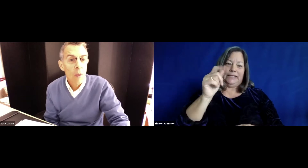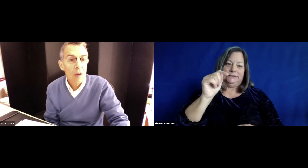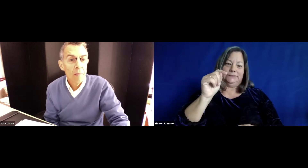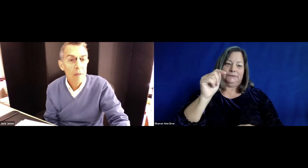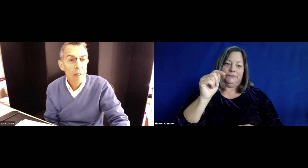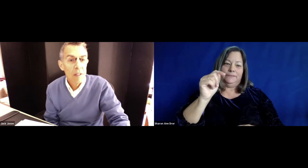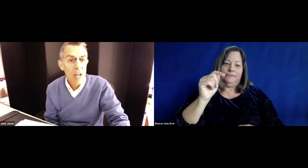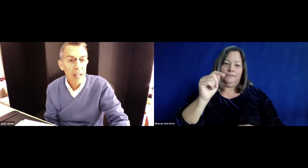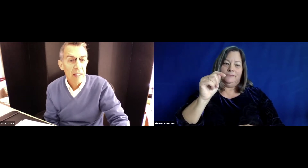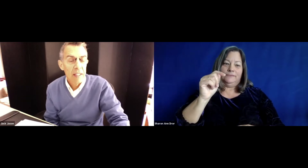Welcome, Janet